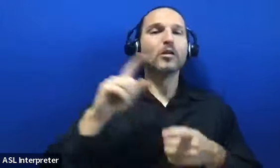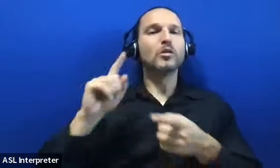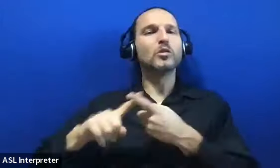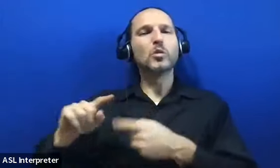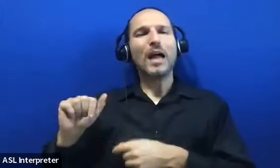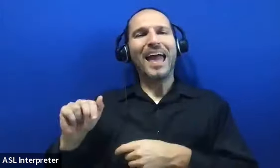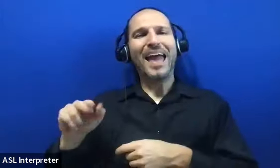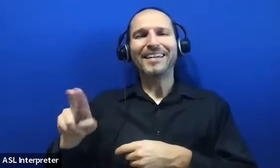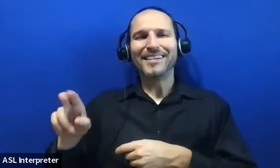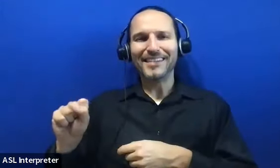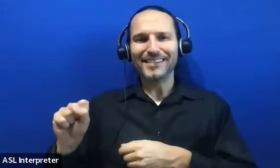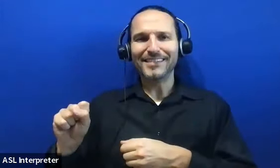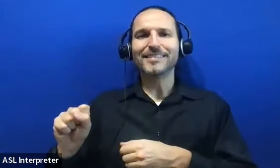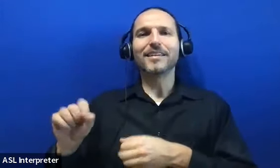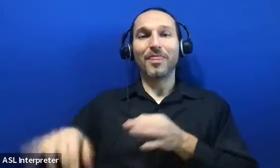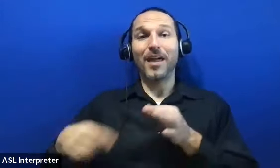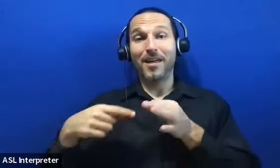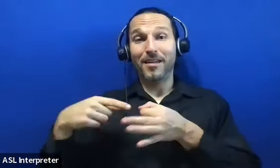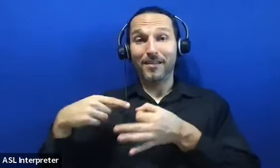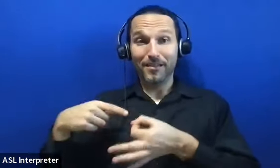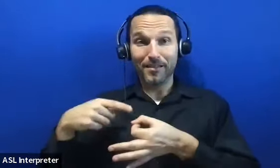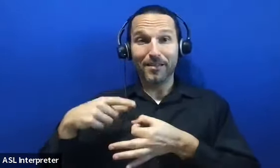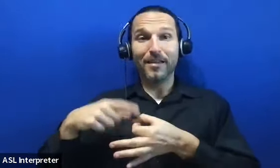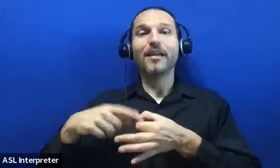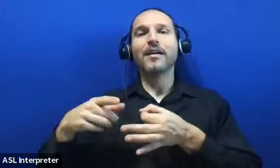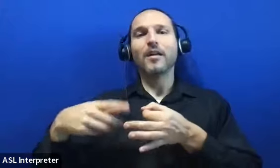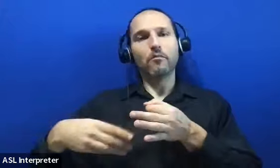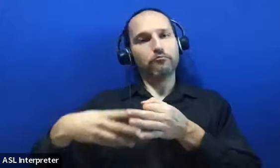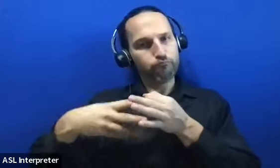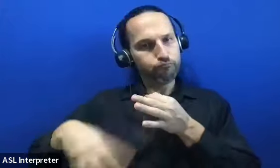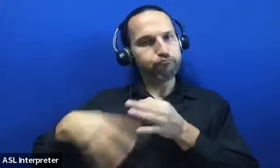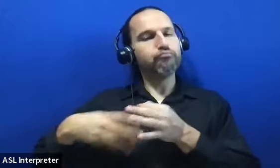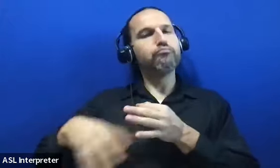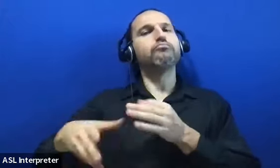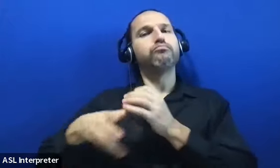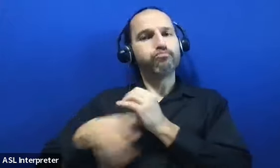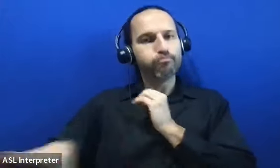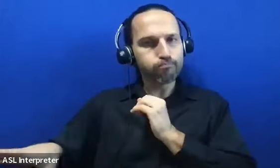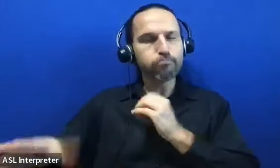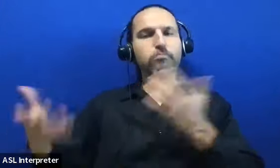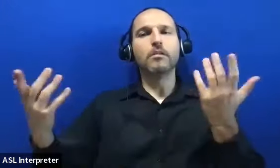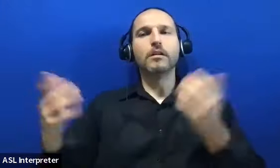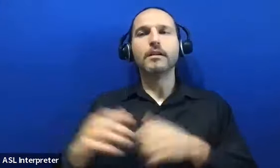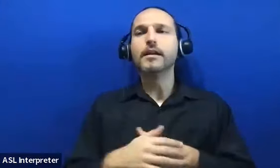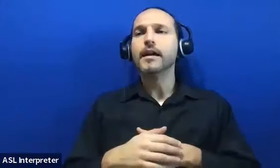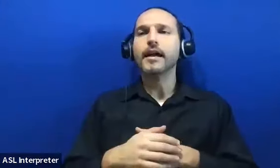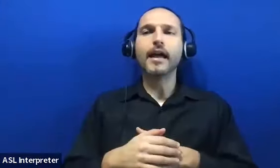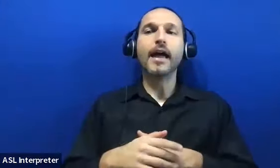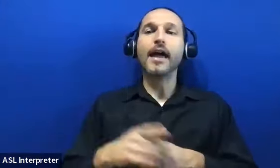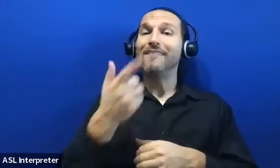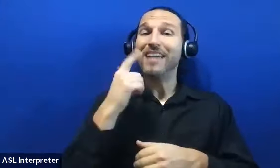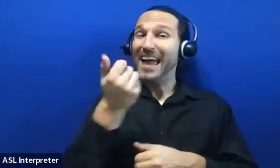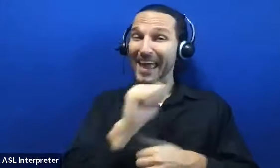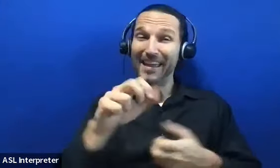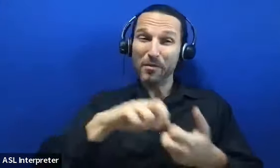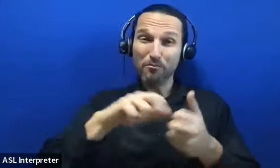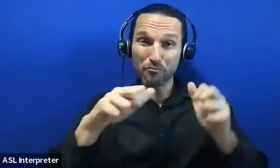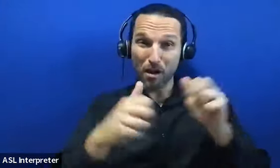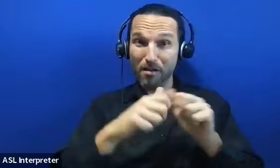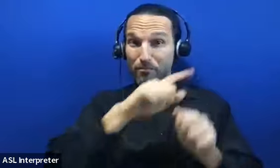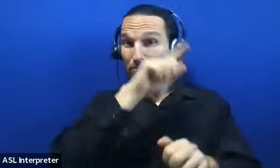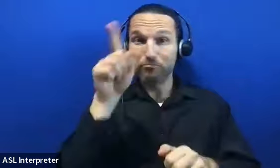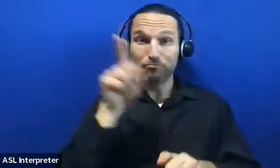food. So any blockages along the way of that long tube, any disruption of those valves is